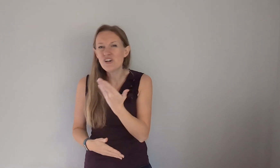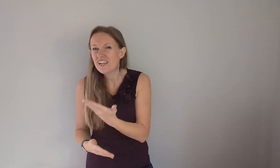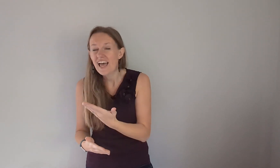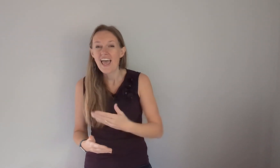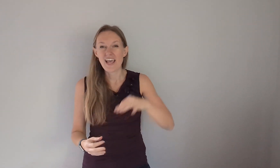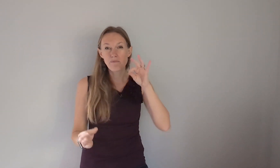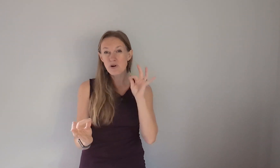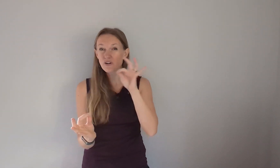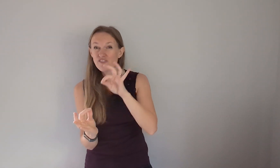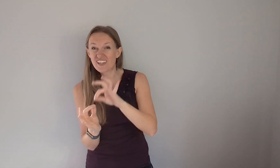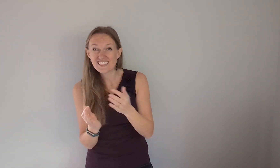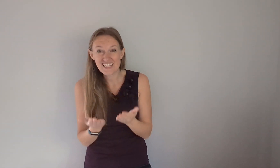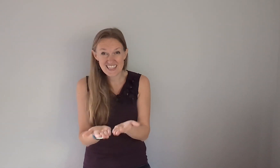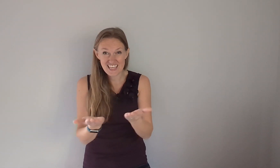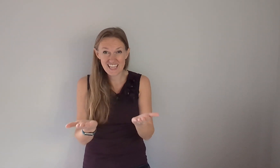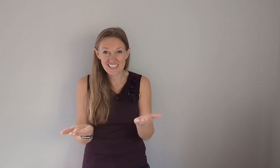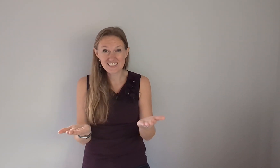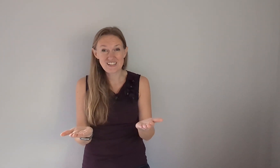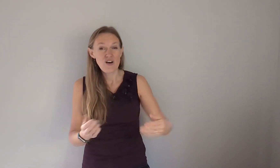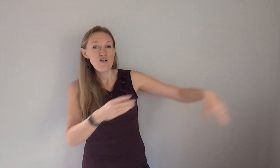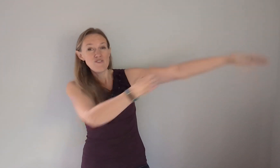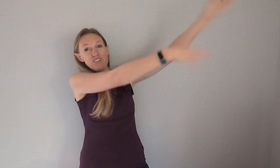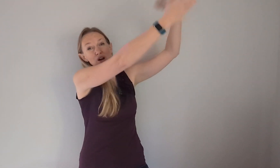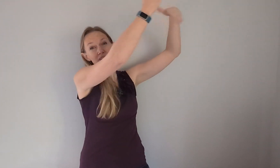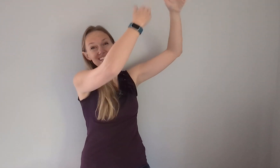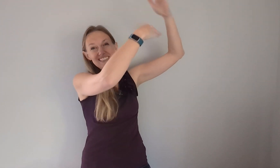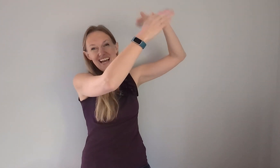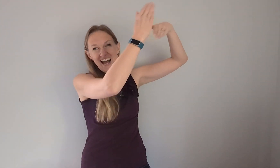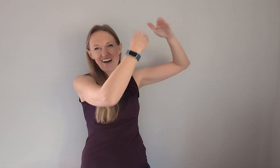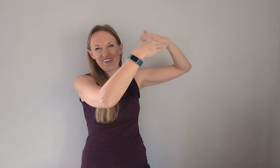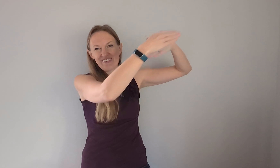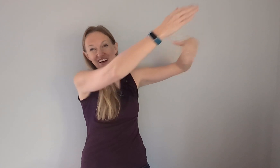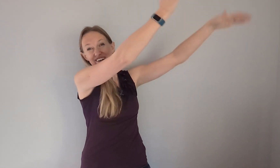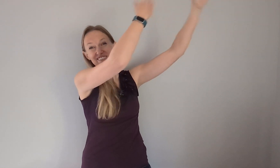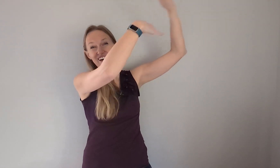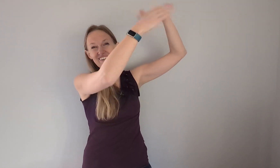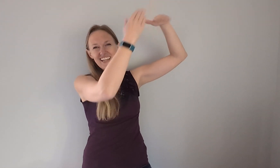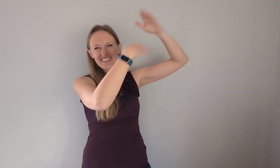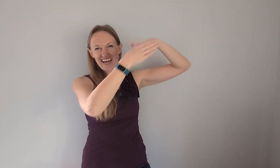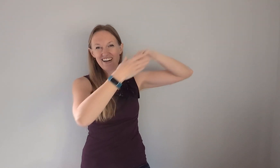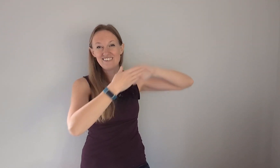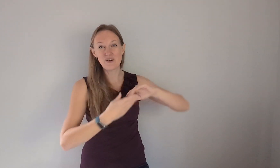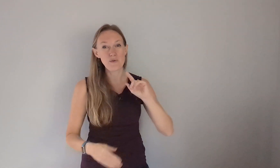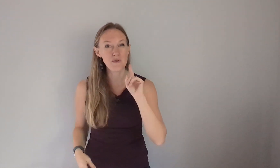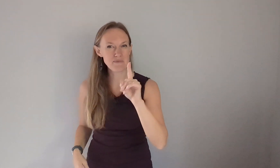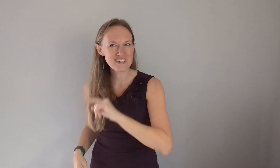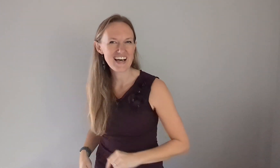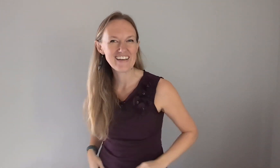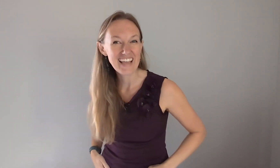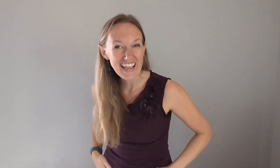good and perfect things flowing down, flowing down. One more time, okay? And